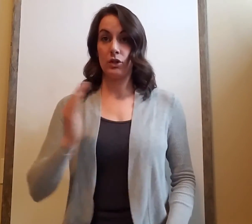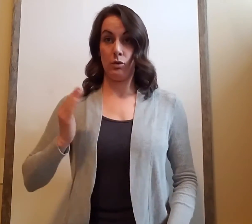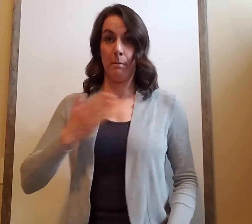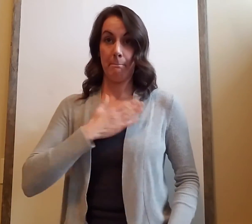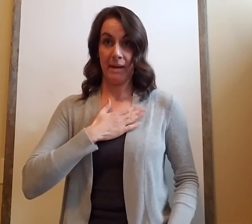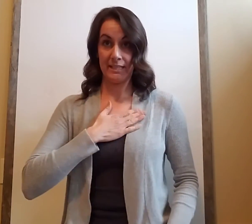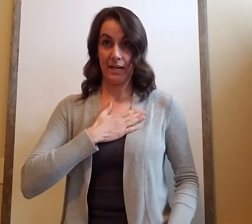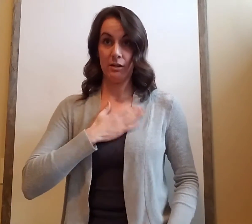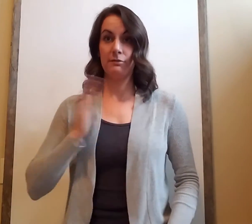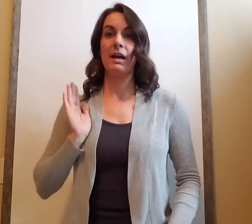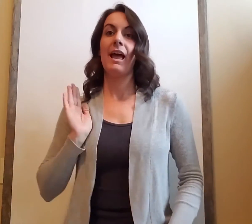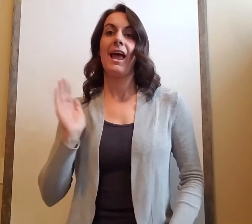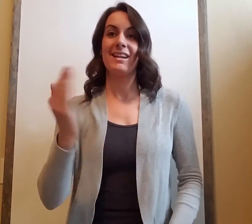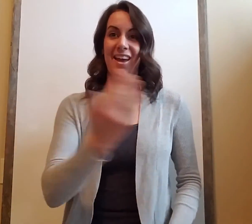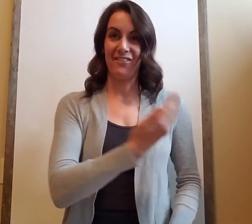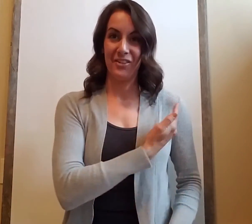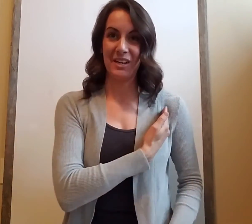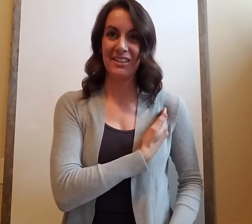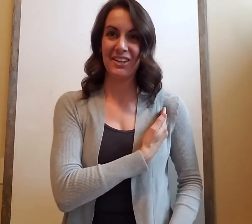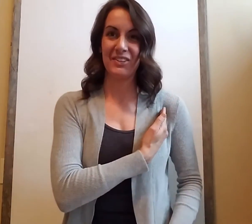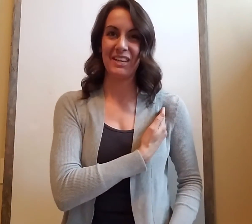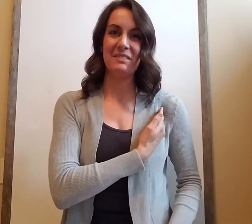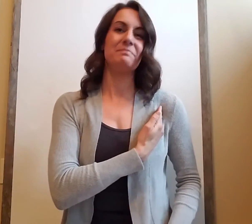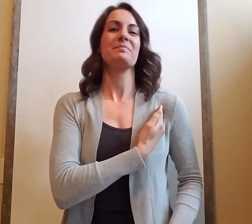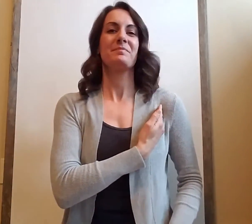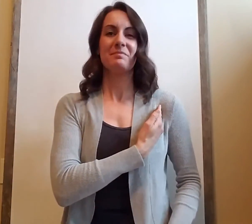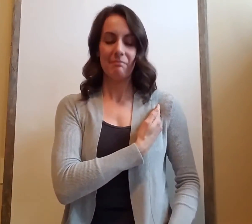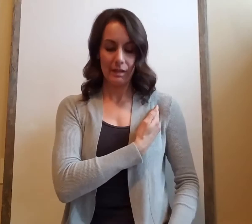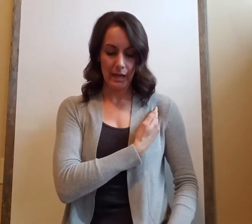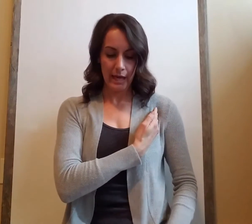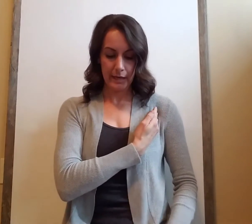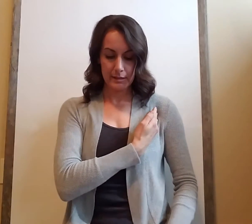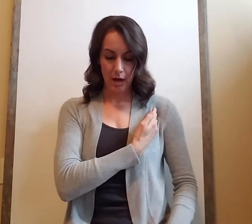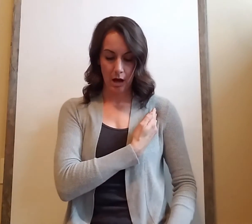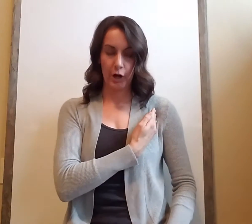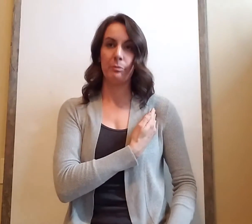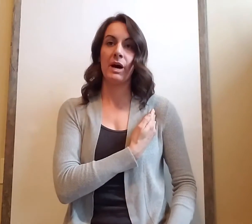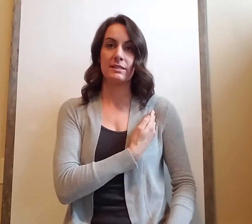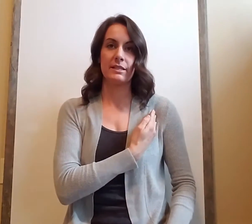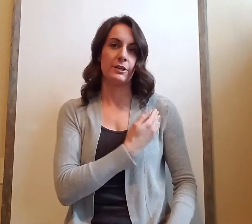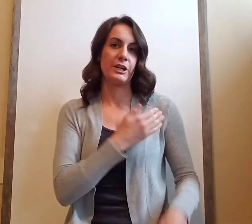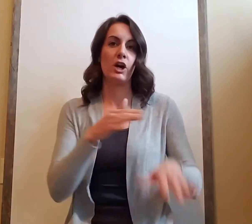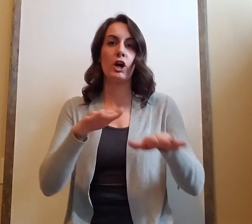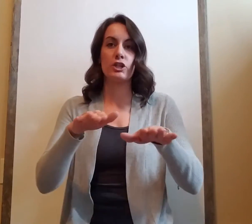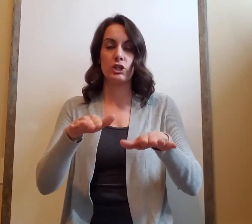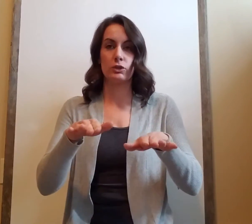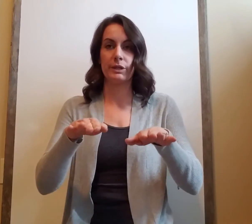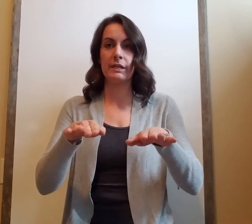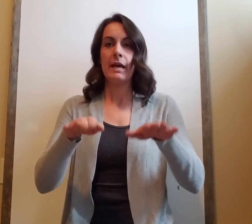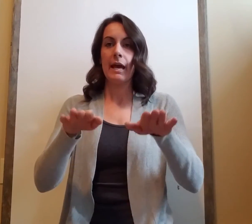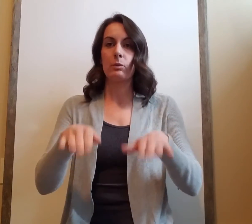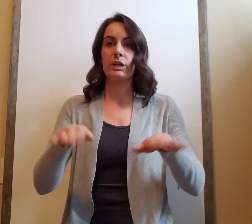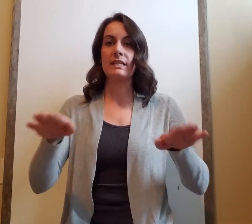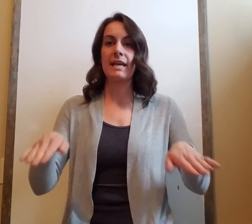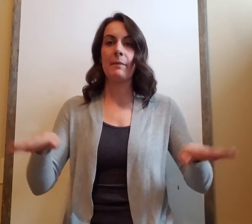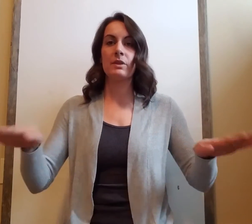So myself and everyone included. And our posterity, our children. And we're going to tap the